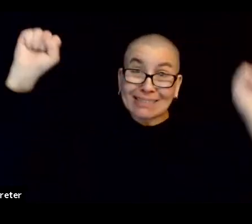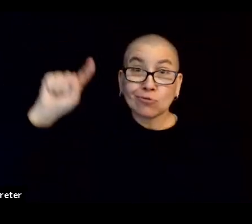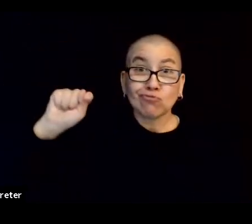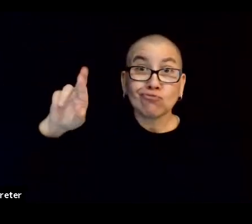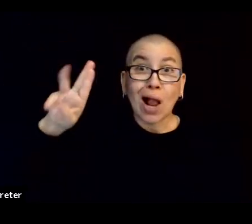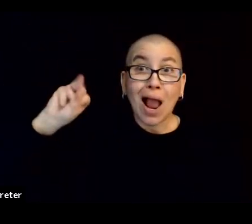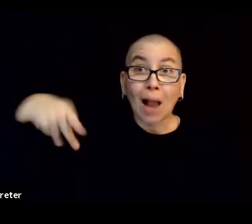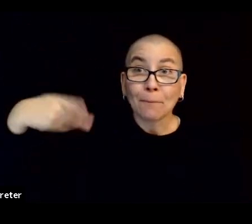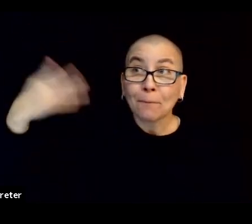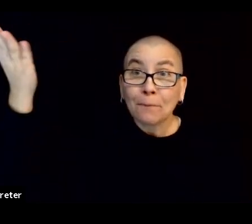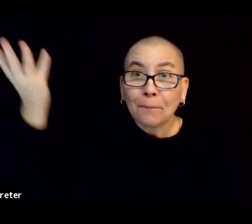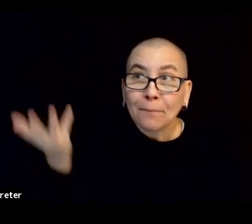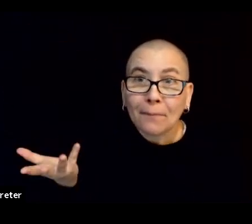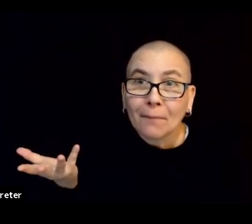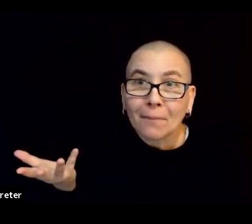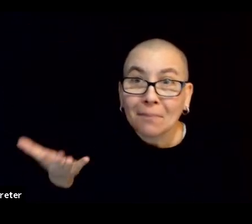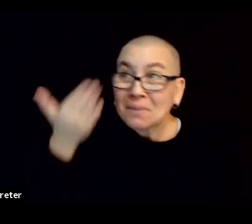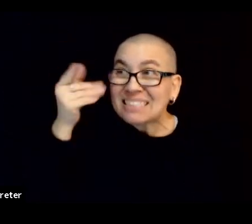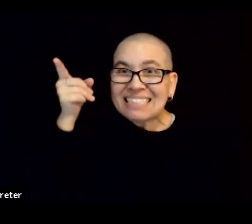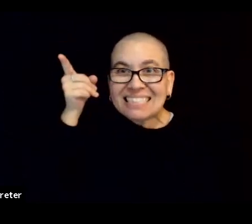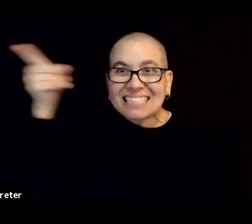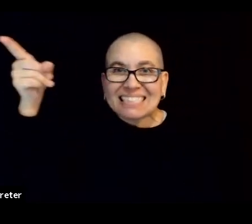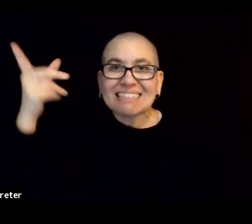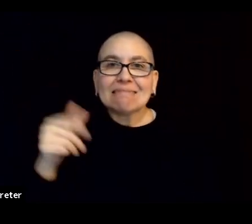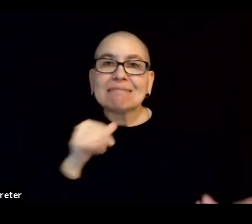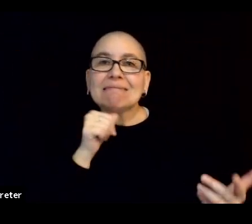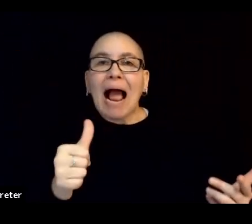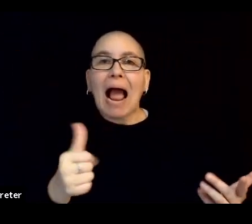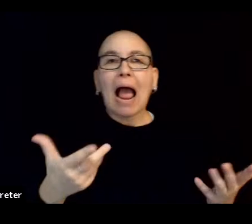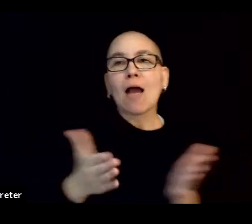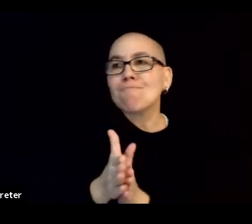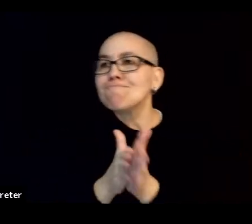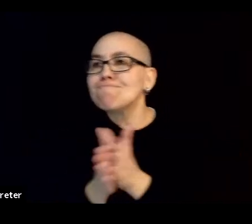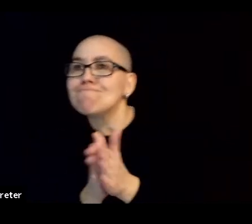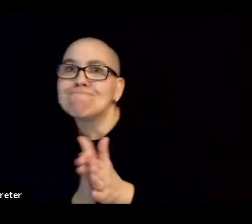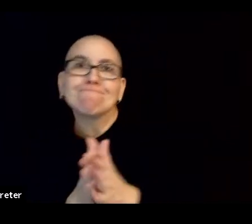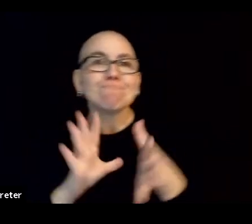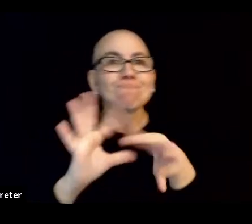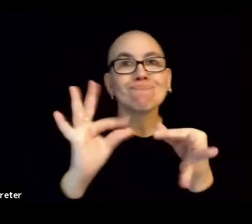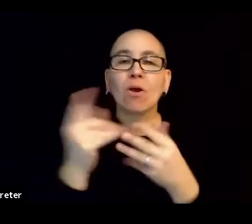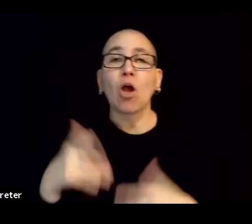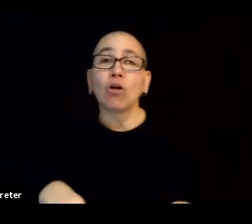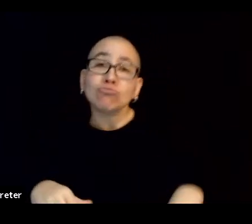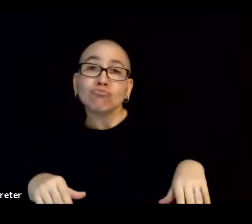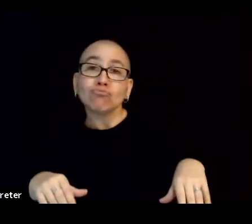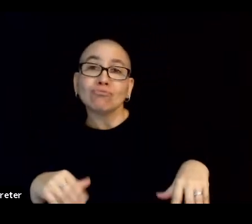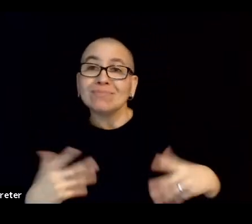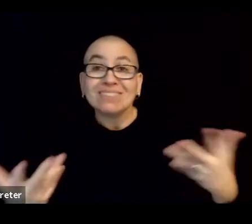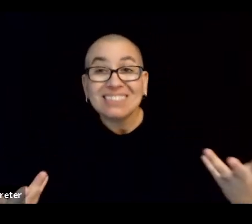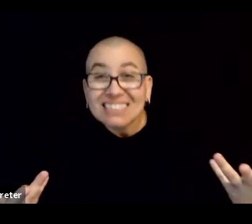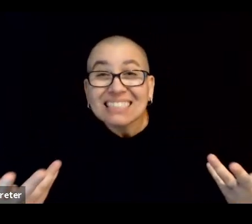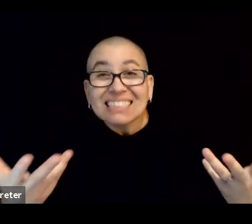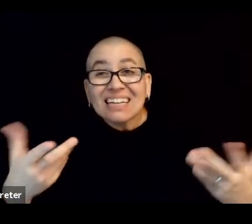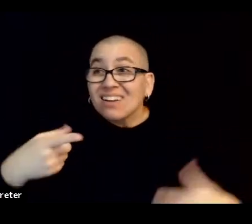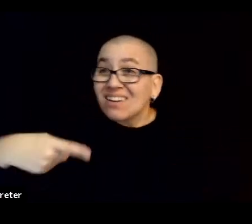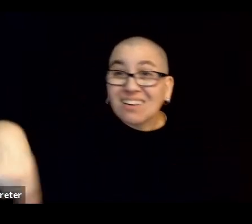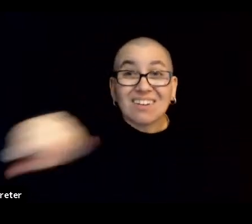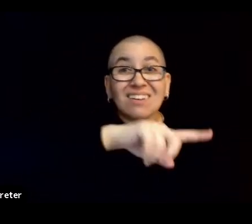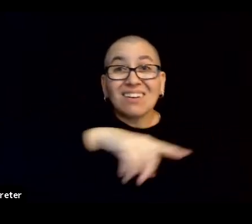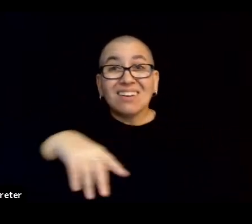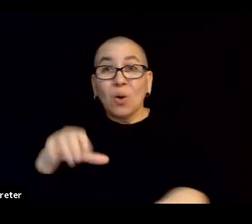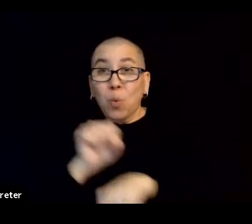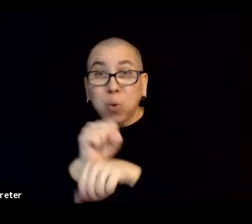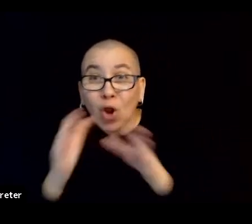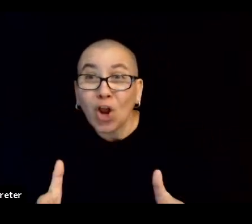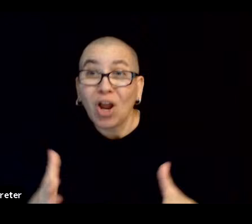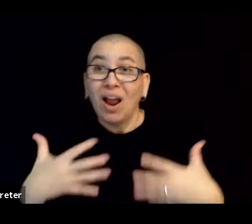thing. There are career public servants, civil servants who are at HHS, who are at